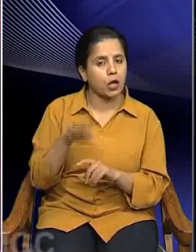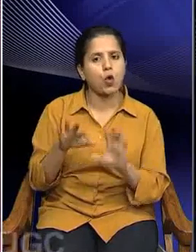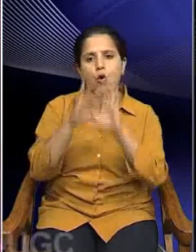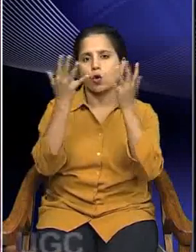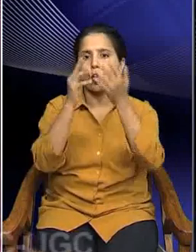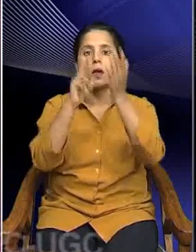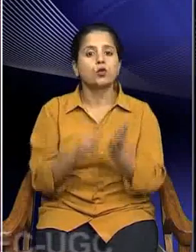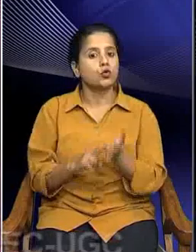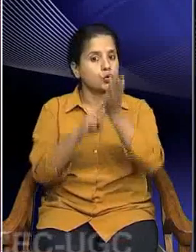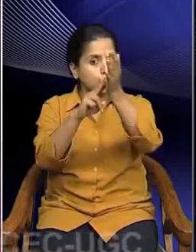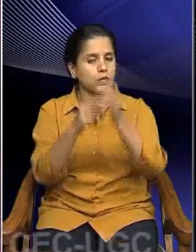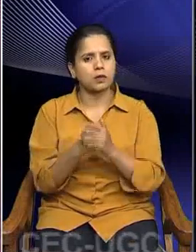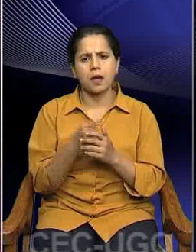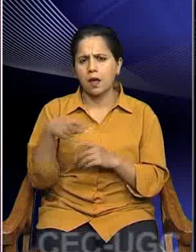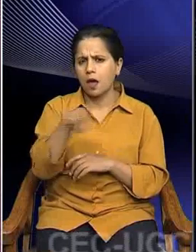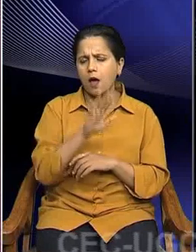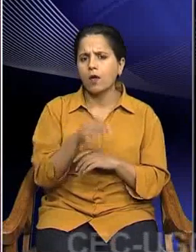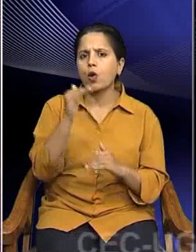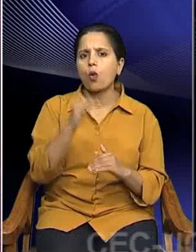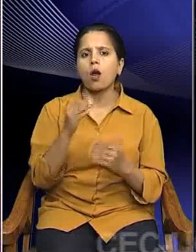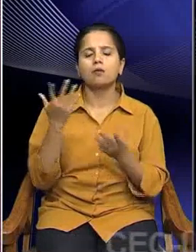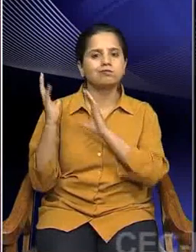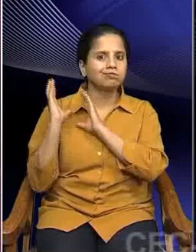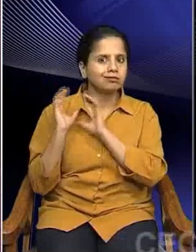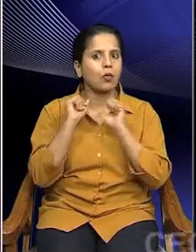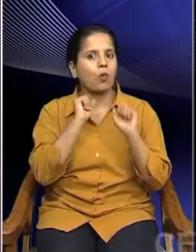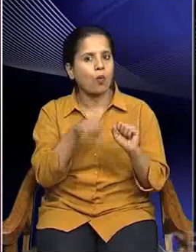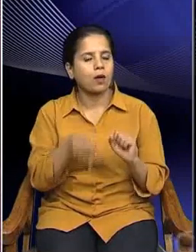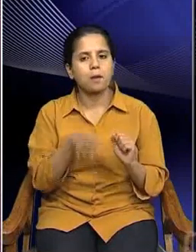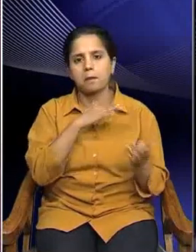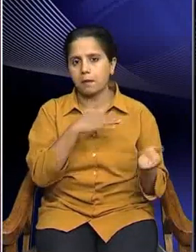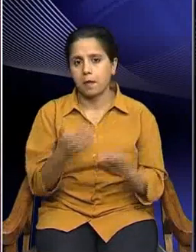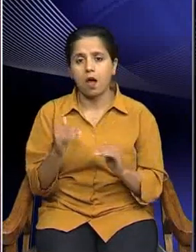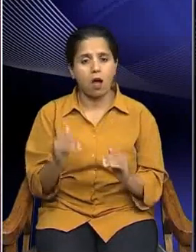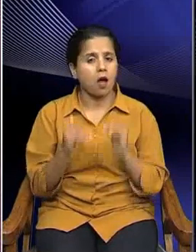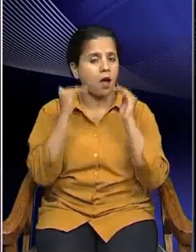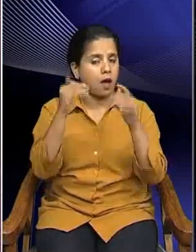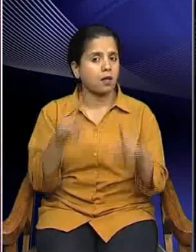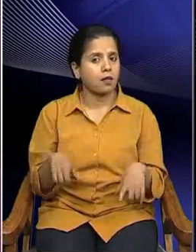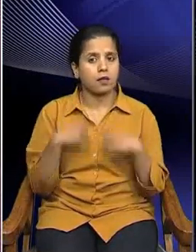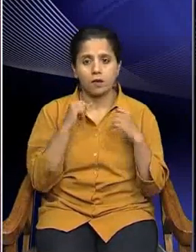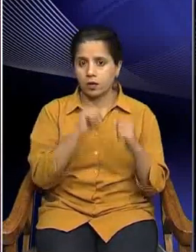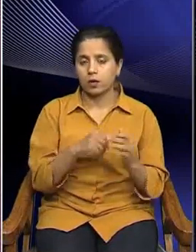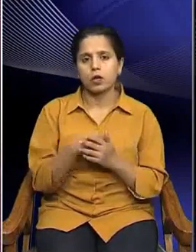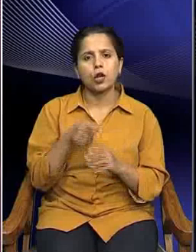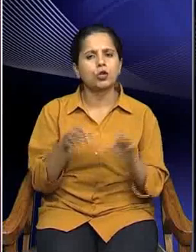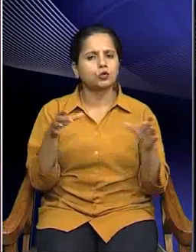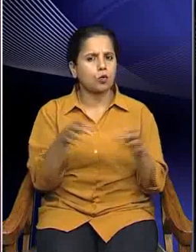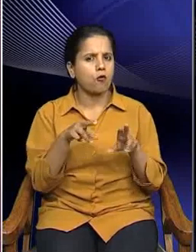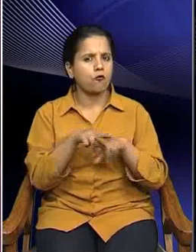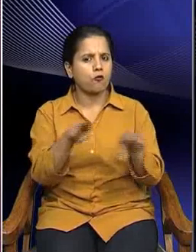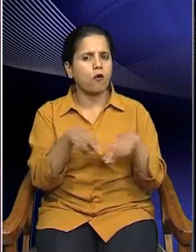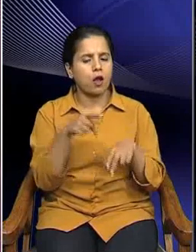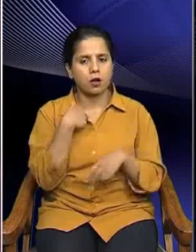north, generally they have lower burden of mortality and very high standard of living. So where smaller families are actually